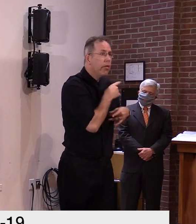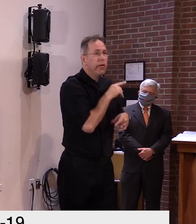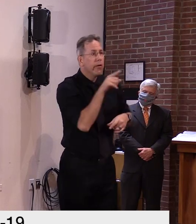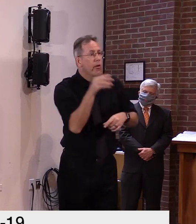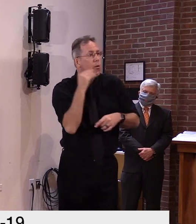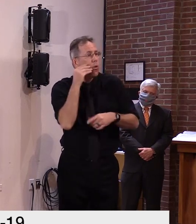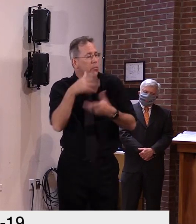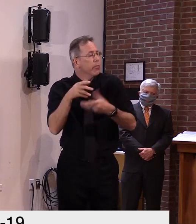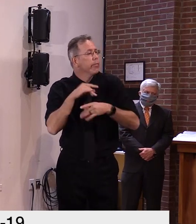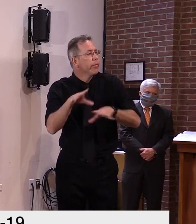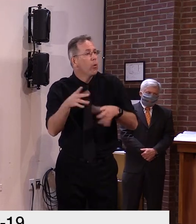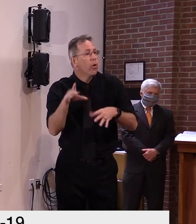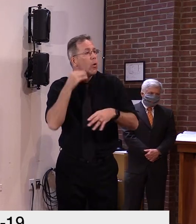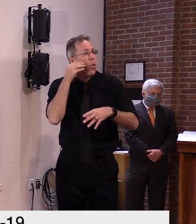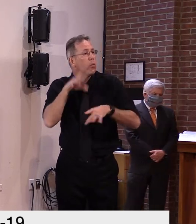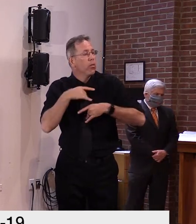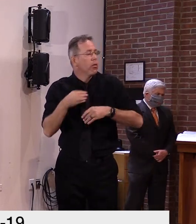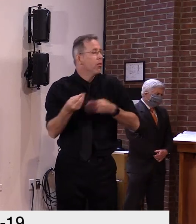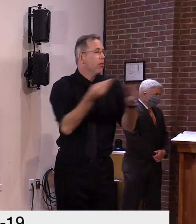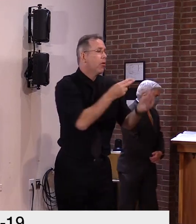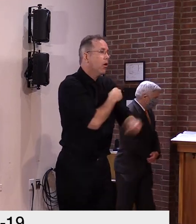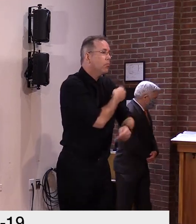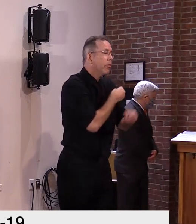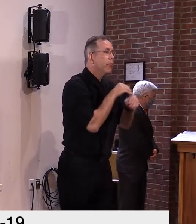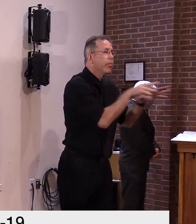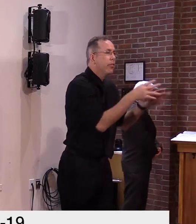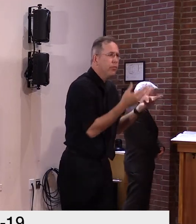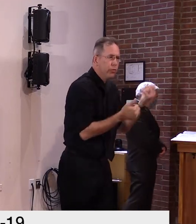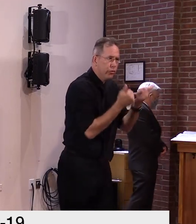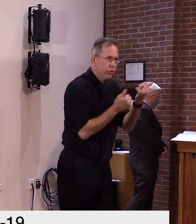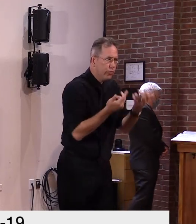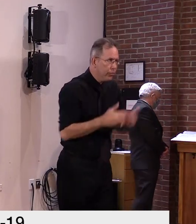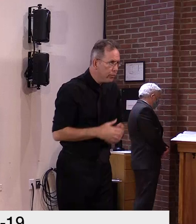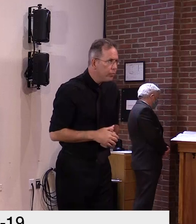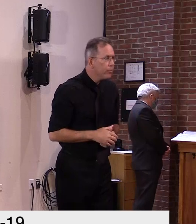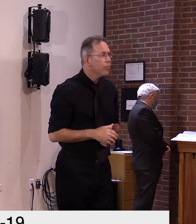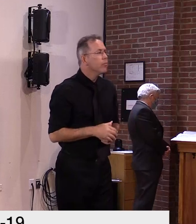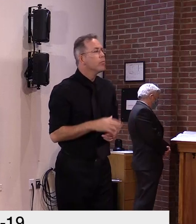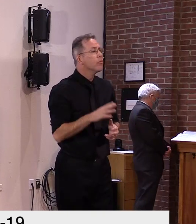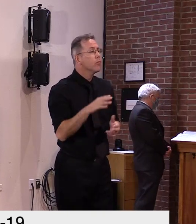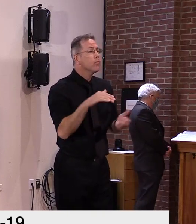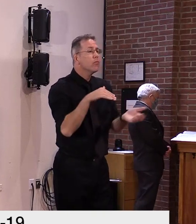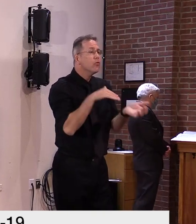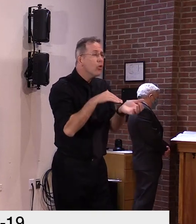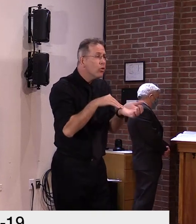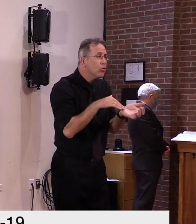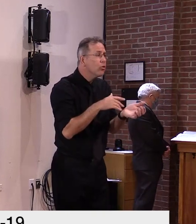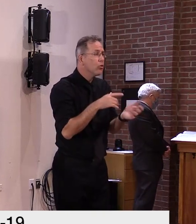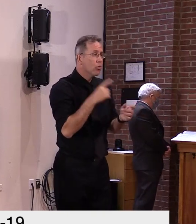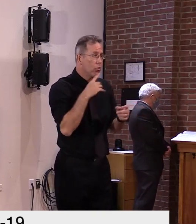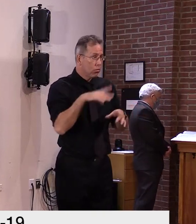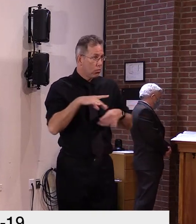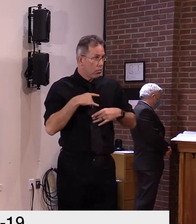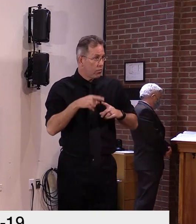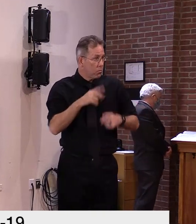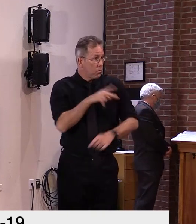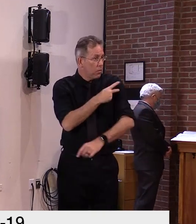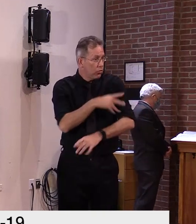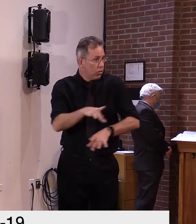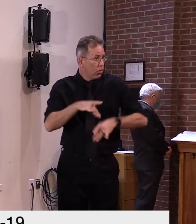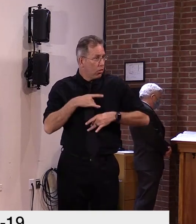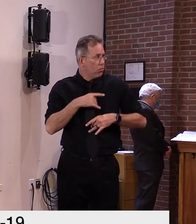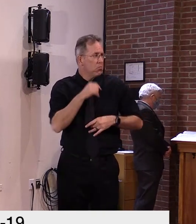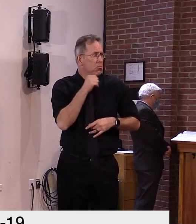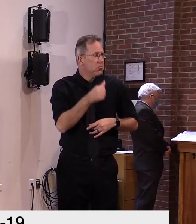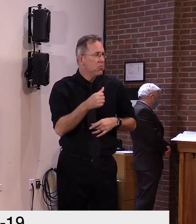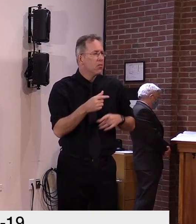unusual, actually, for them to be getting their positive test because they interacted with a patient who was hospitalized for COVID. It's much